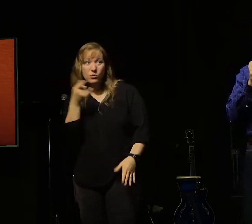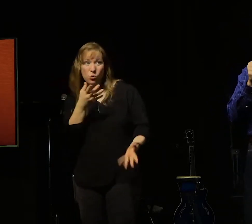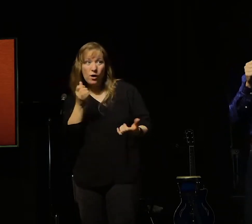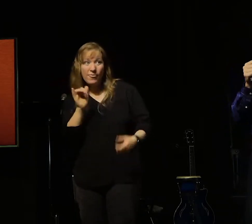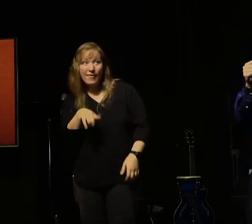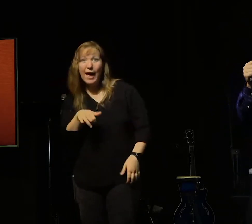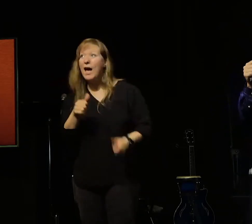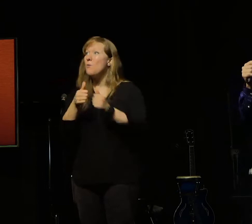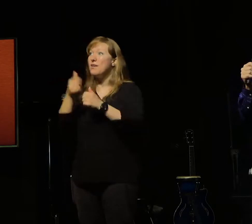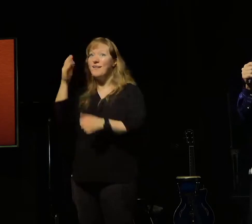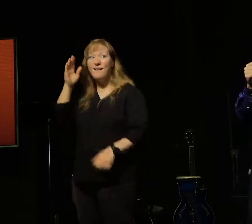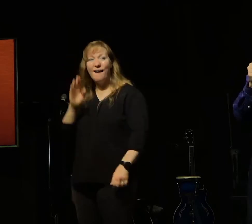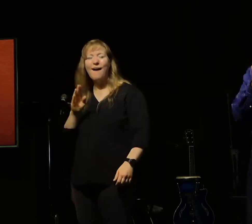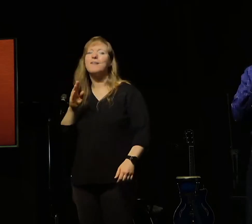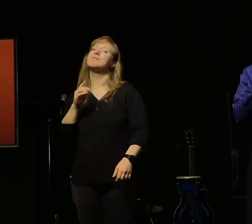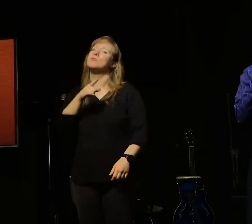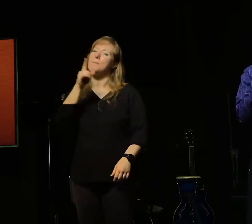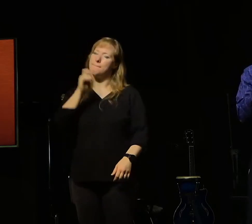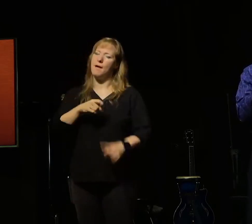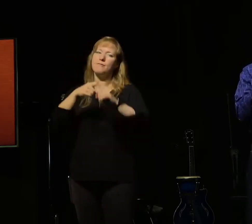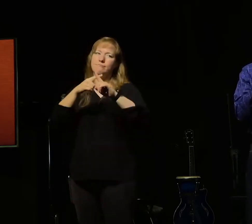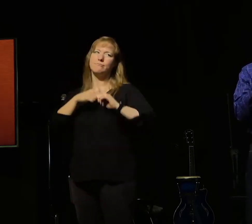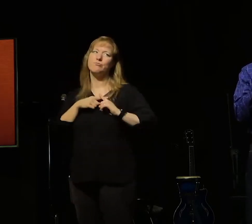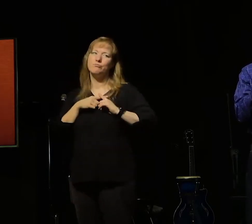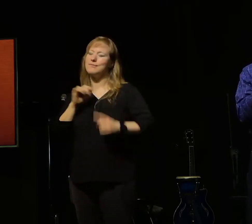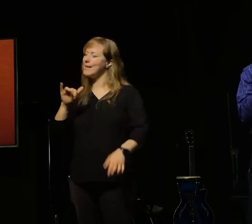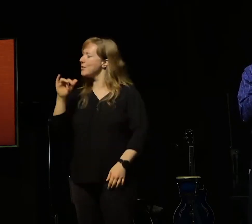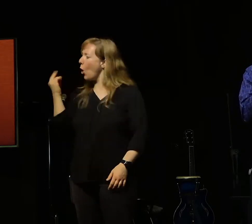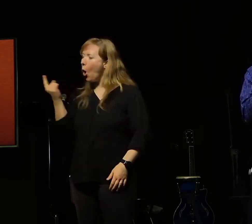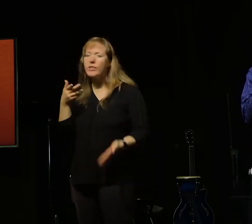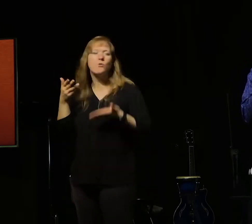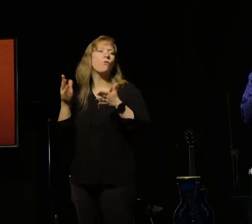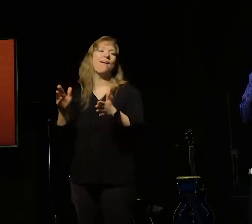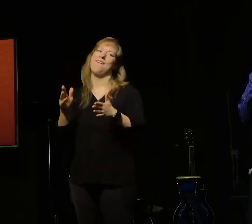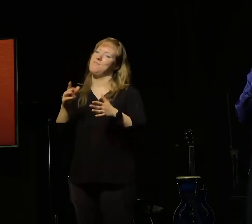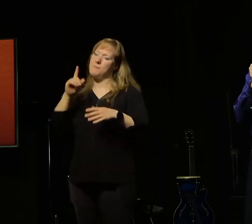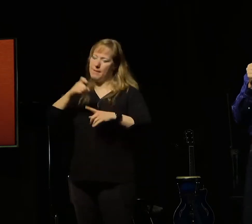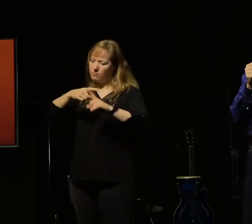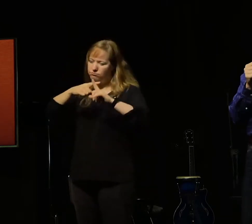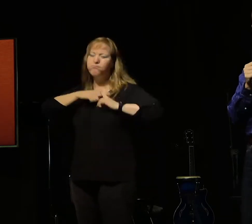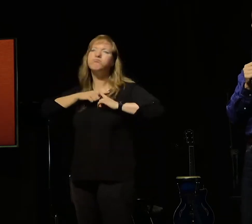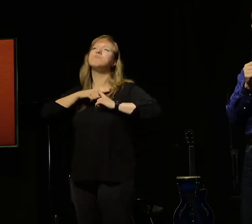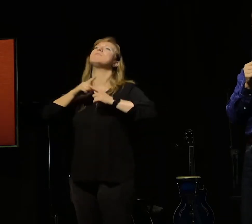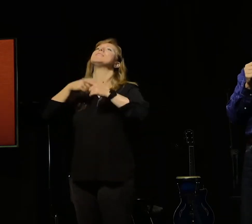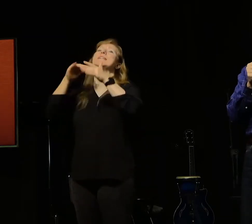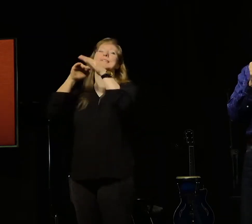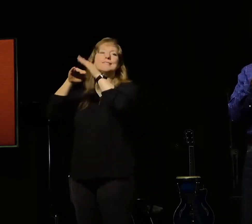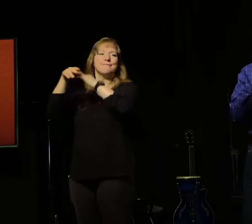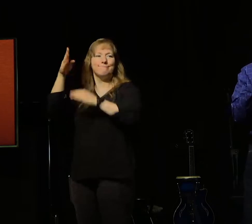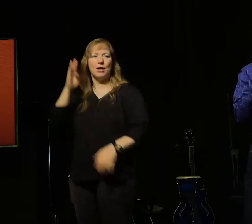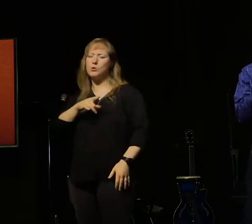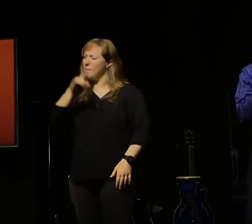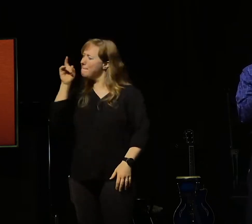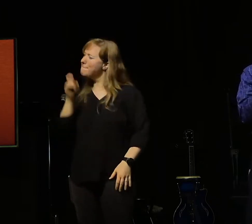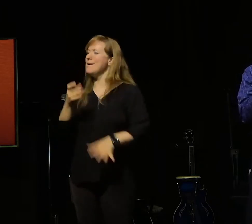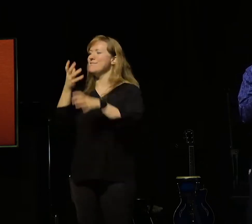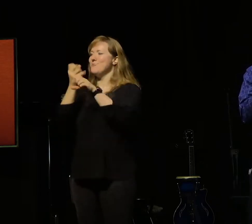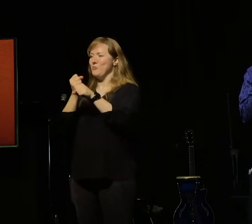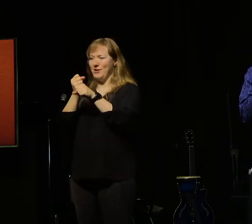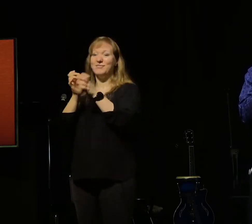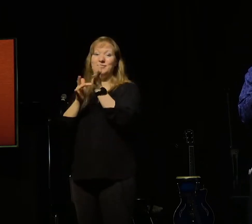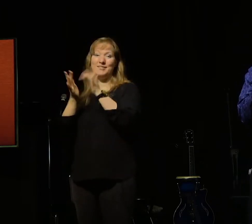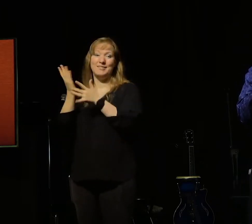with God the Father, he's the only way. You better put your trust in Jesus as your Savior. That's the only way.